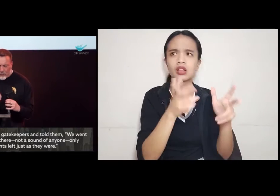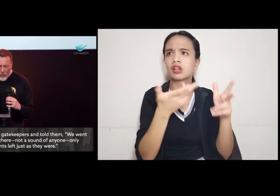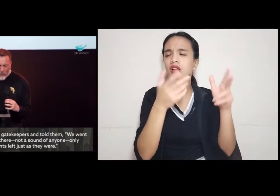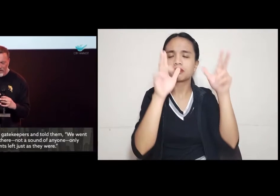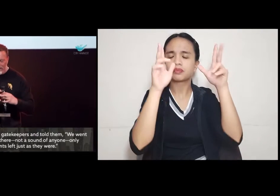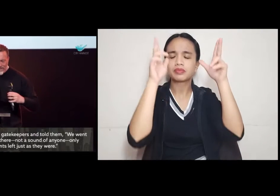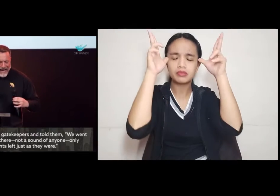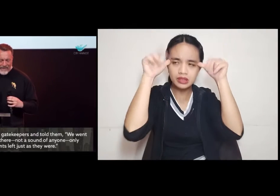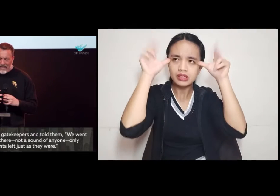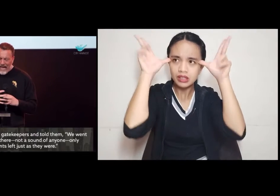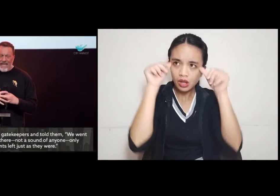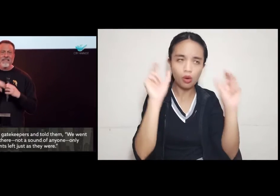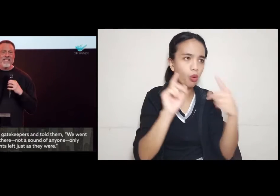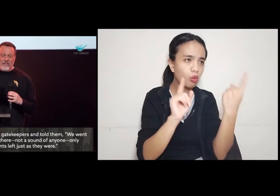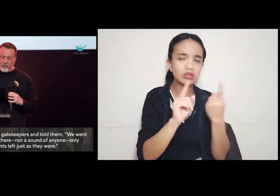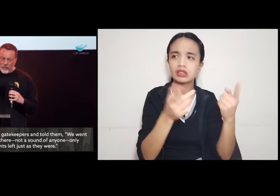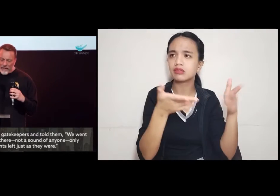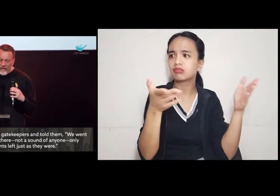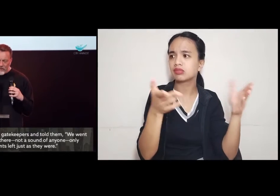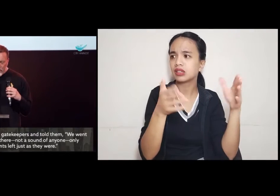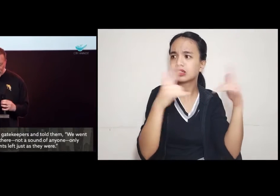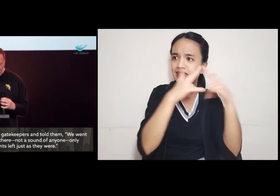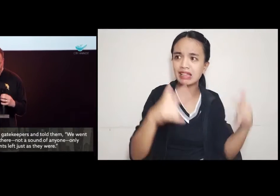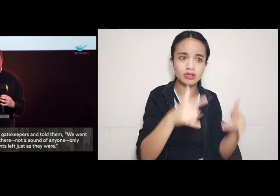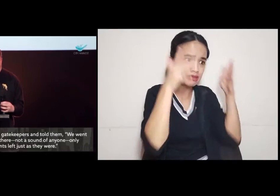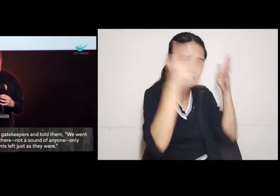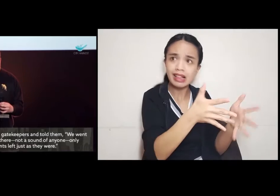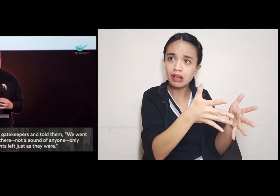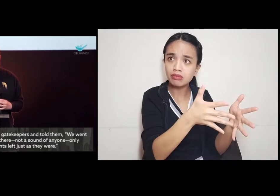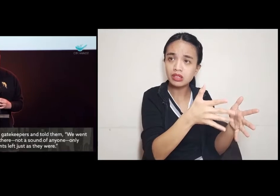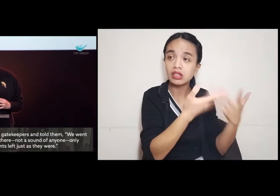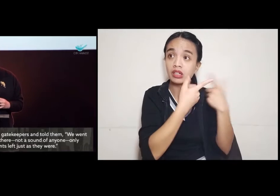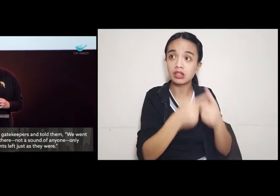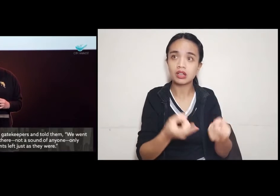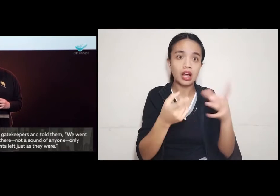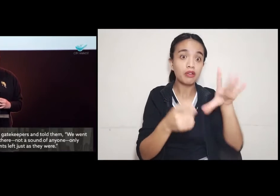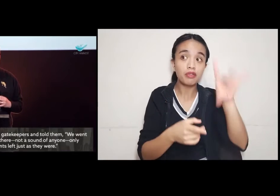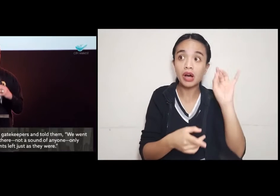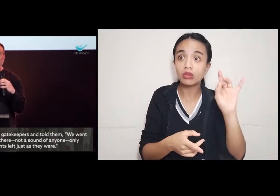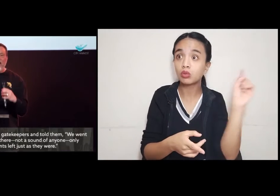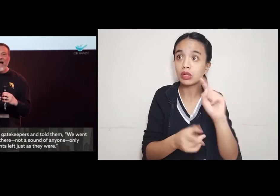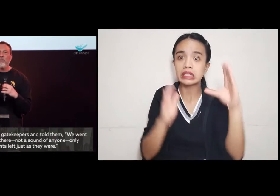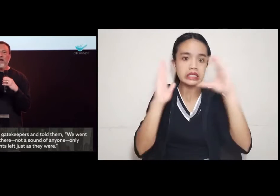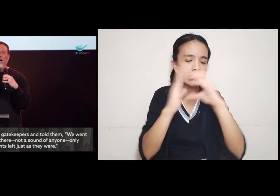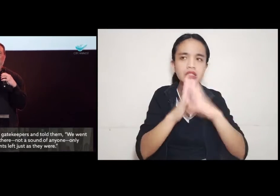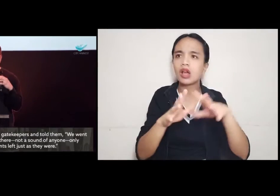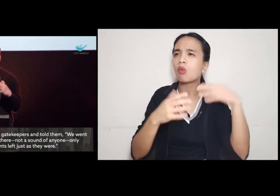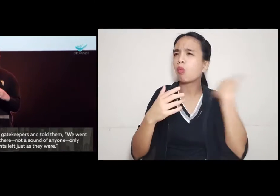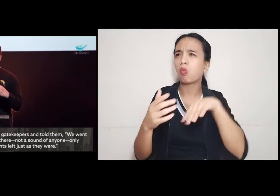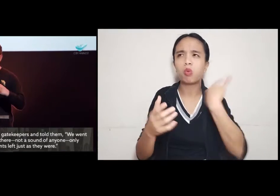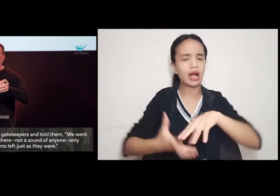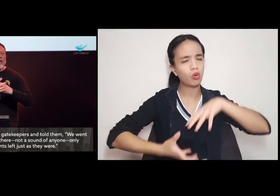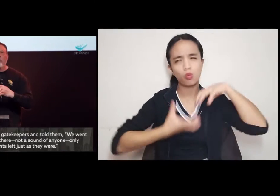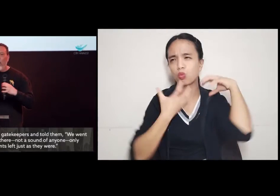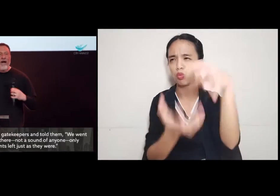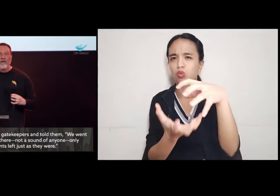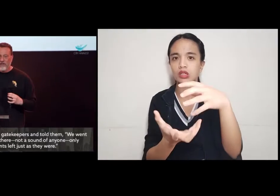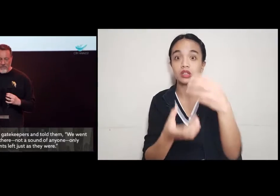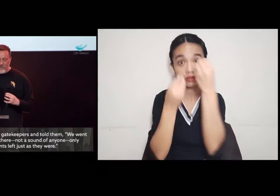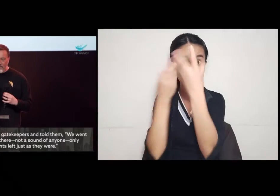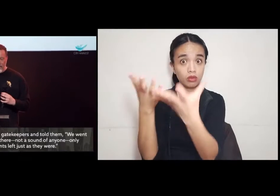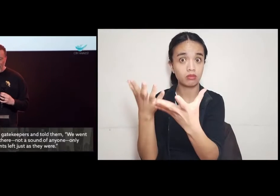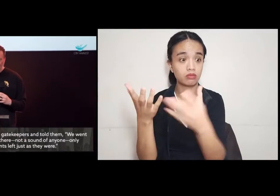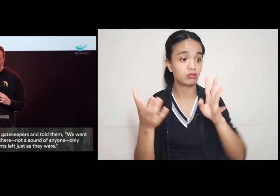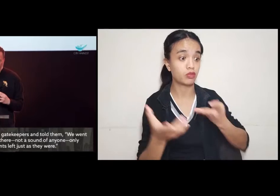only tethered horses and donkeys, and the tents were left just as they were. So we have found a city of great